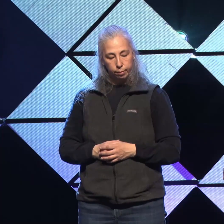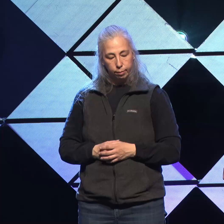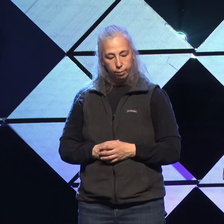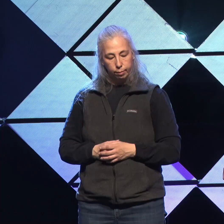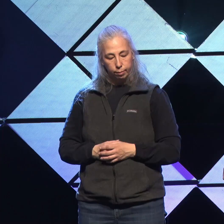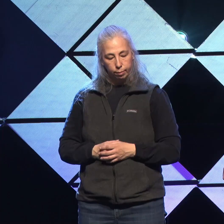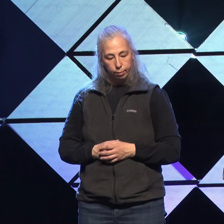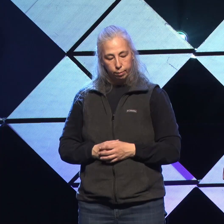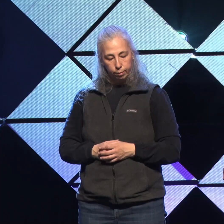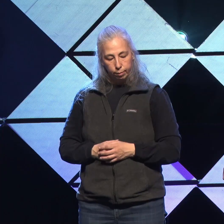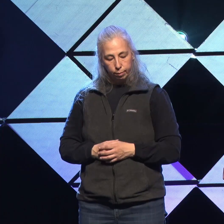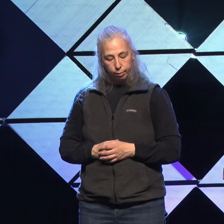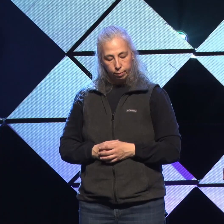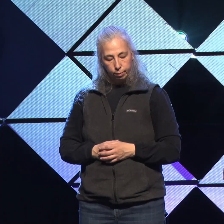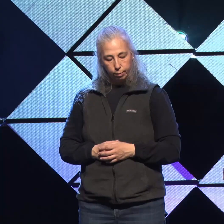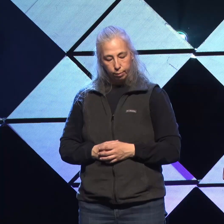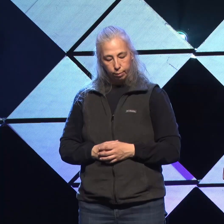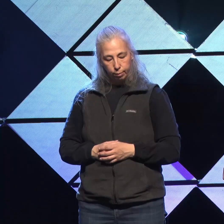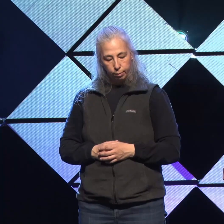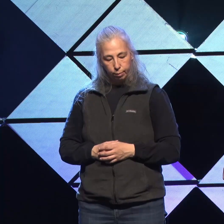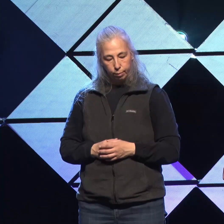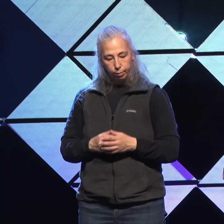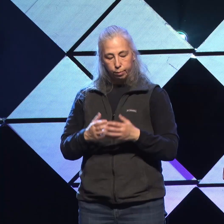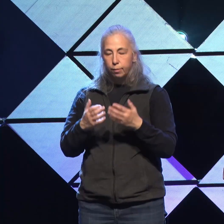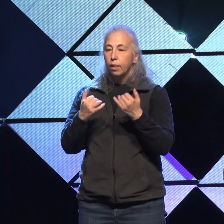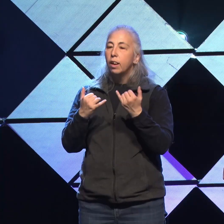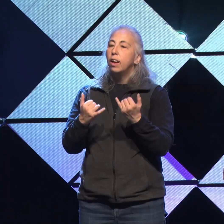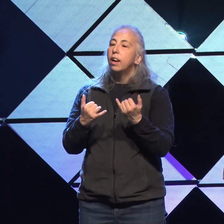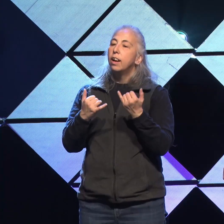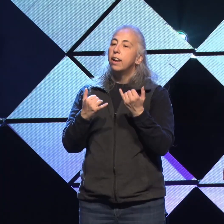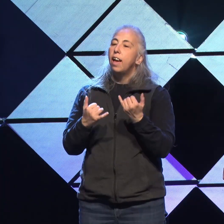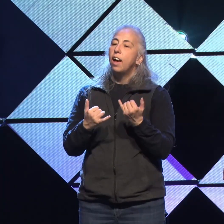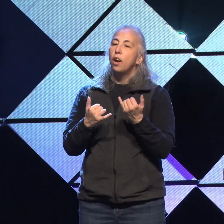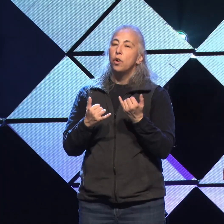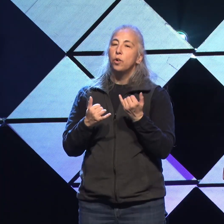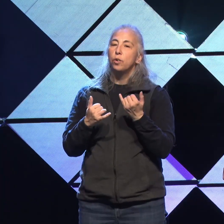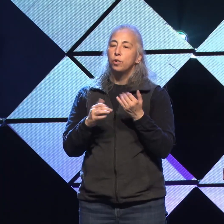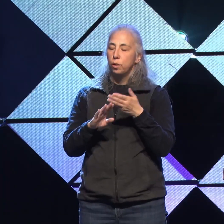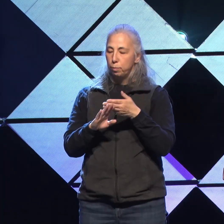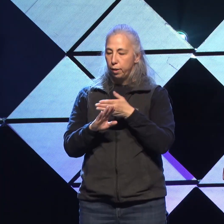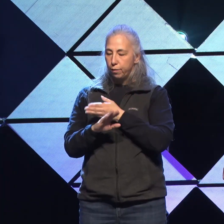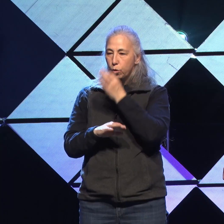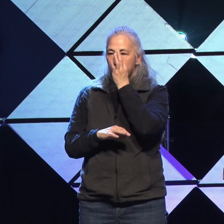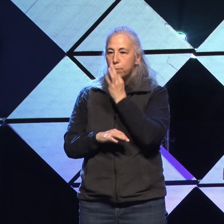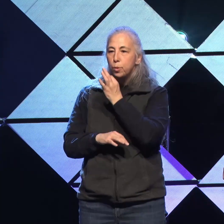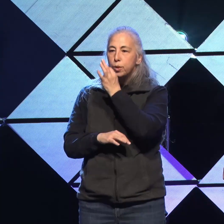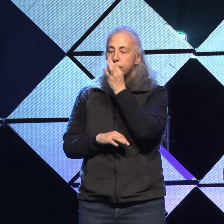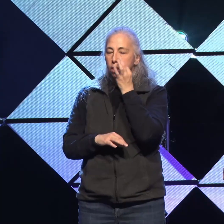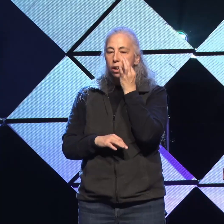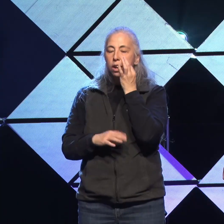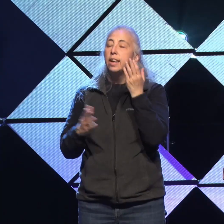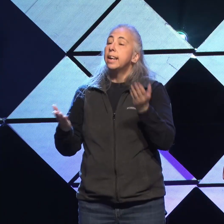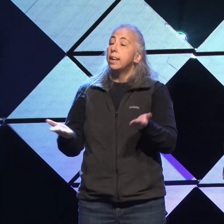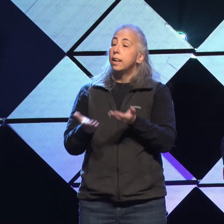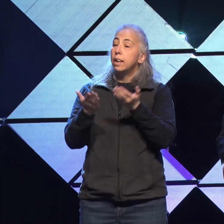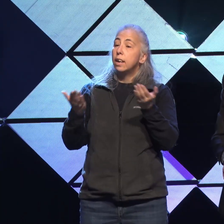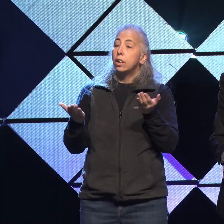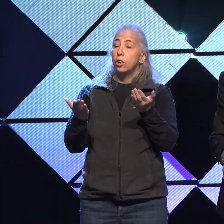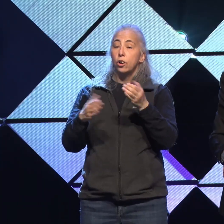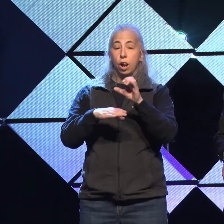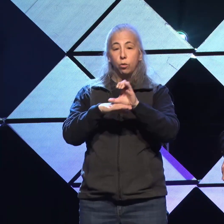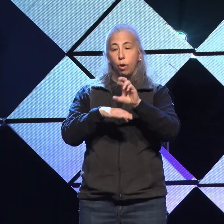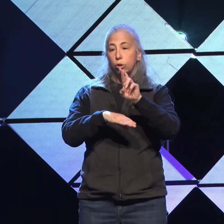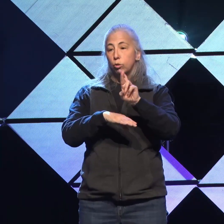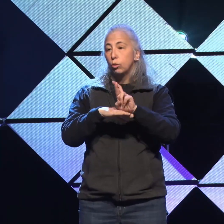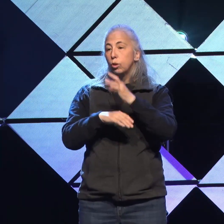And as we come to the communion table, and, here at Crossroads, the communion table's open